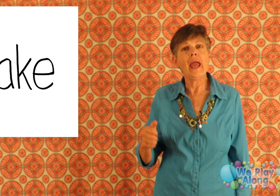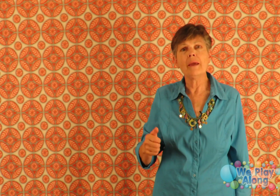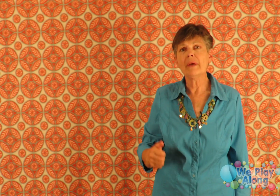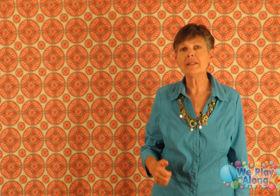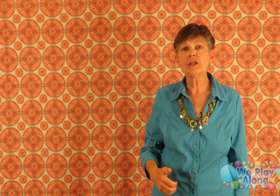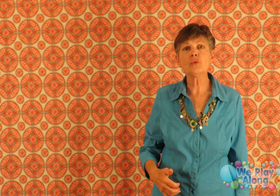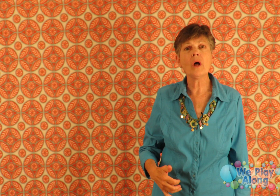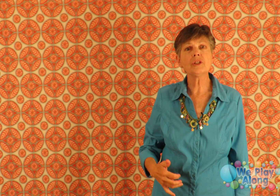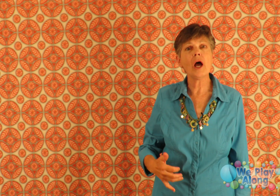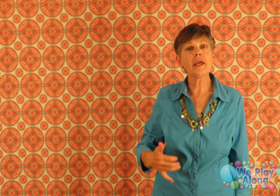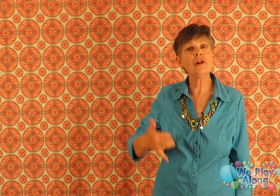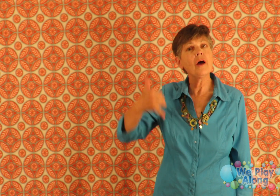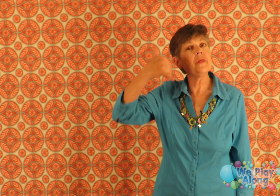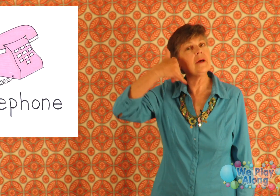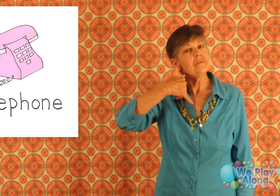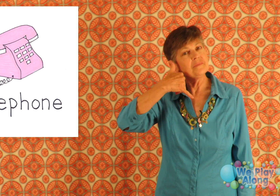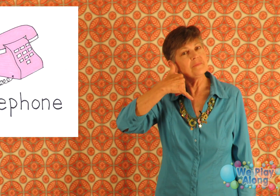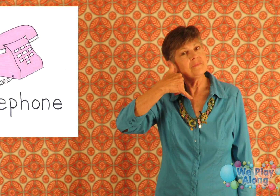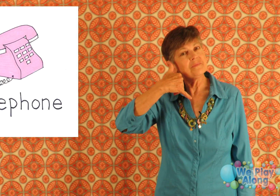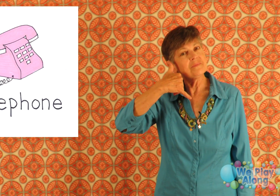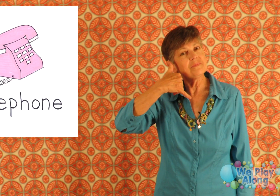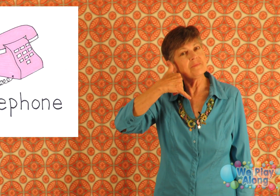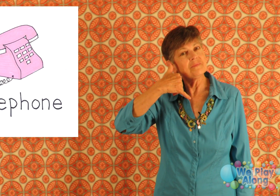a message while talking